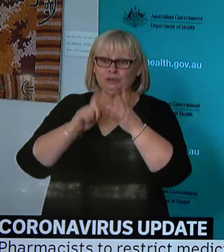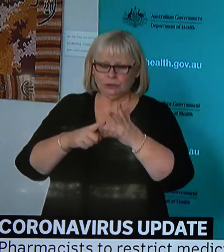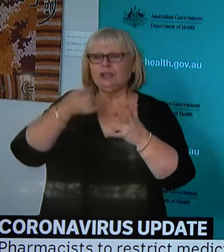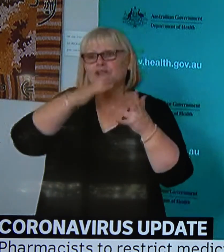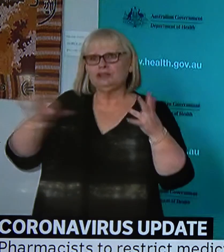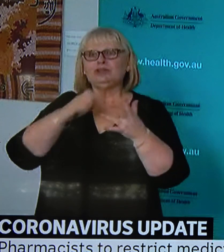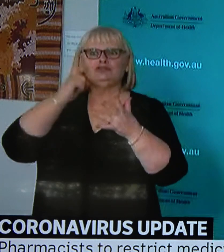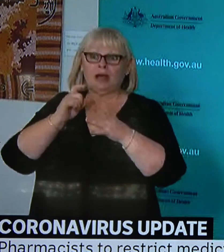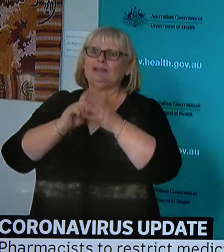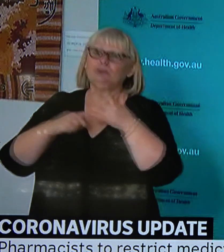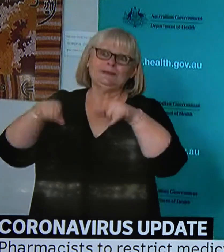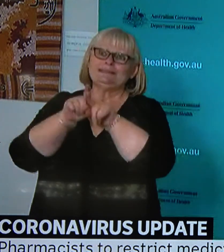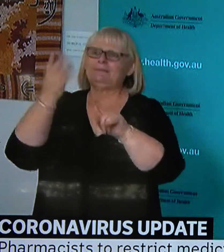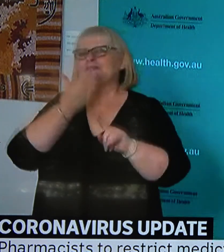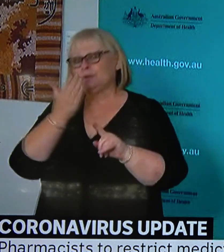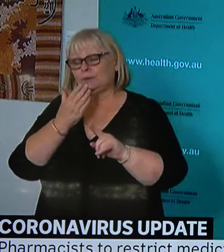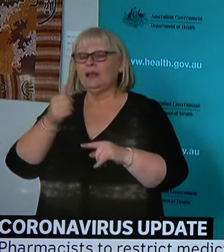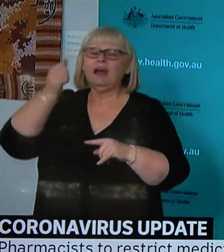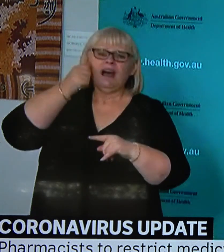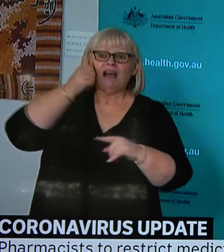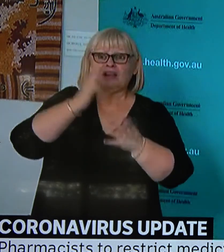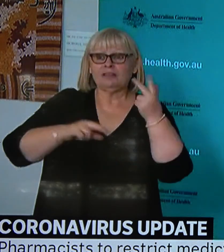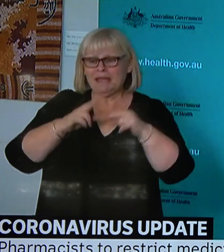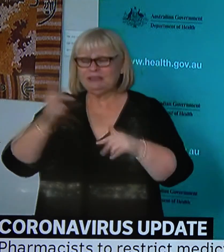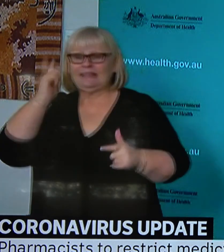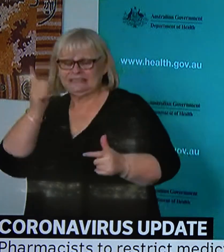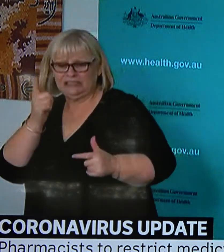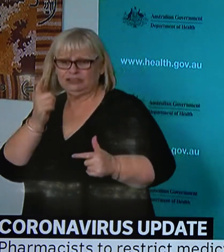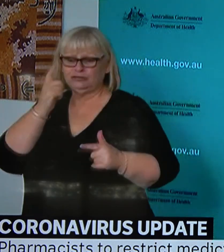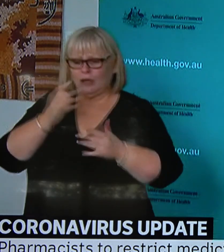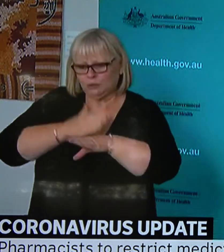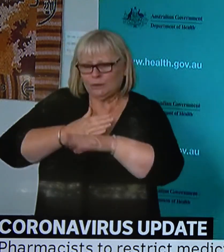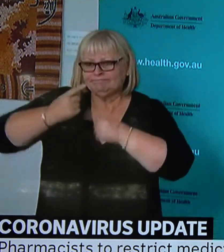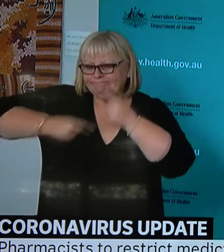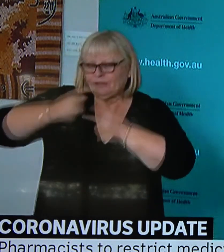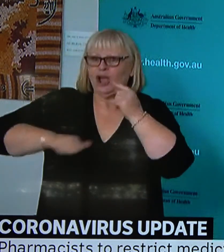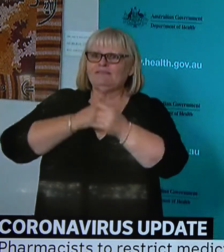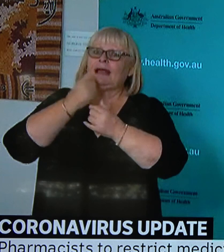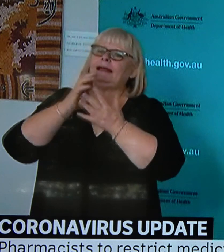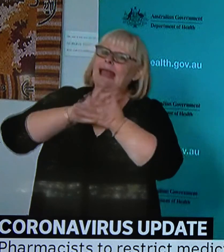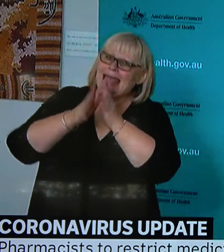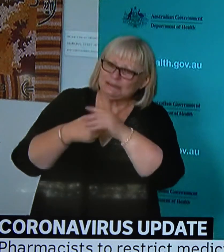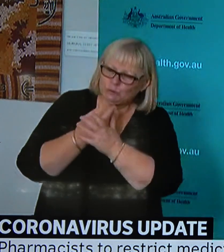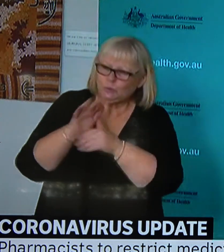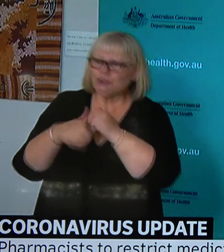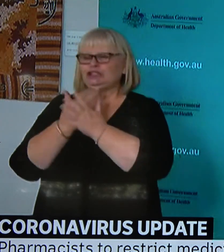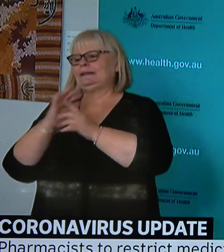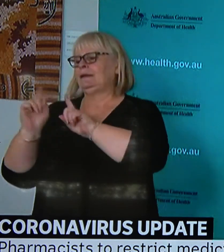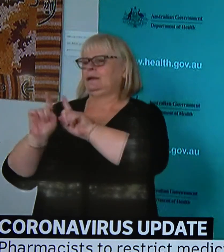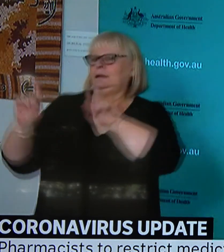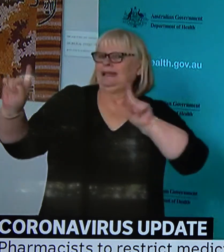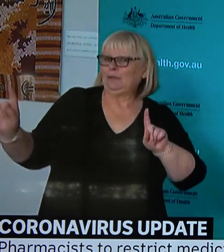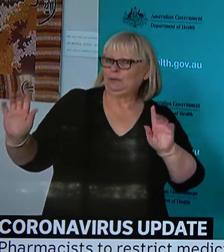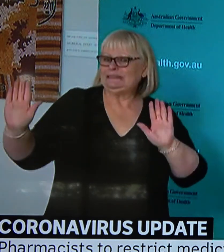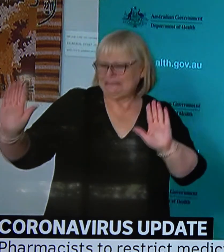Children should be trying to do this at school, and I know the teachers are working with children in relation to explaining these things like keeping a